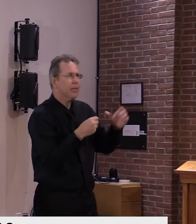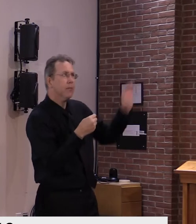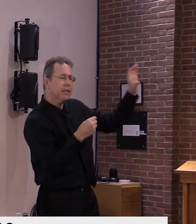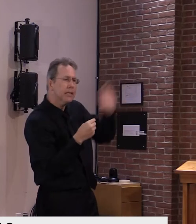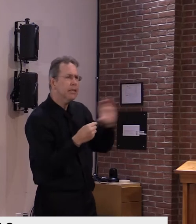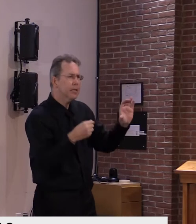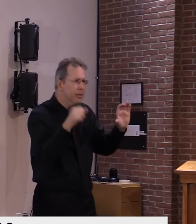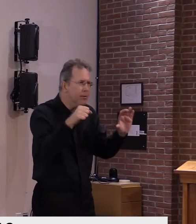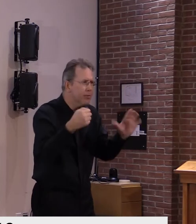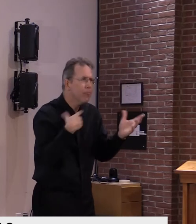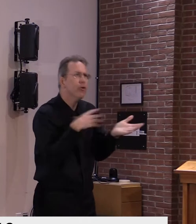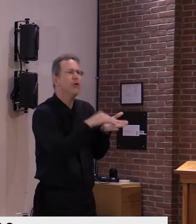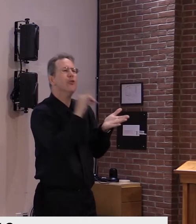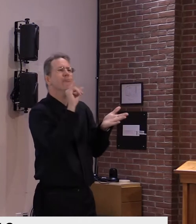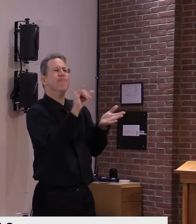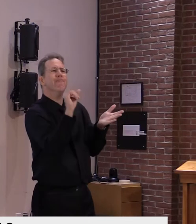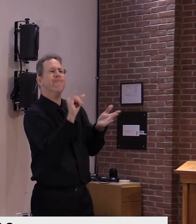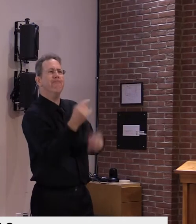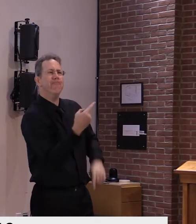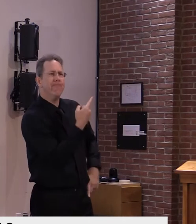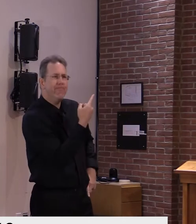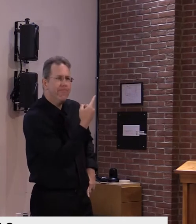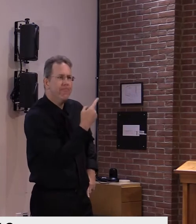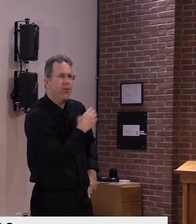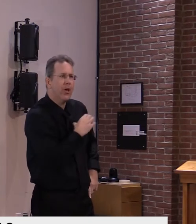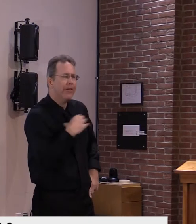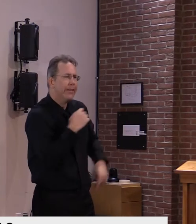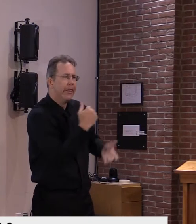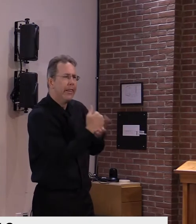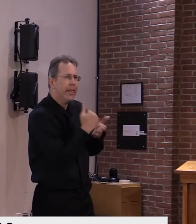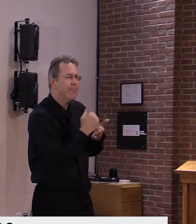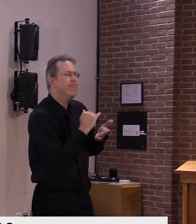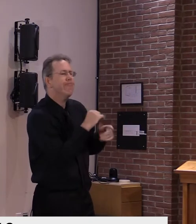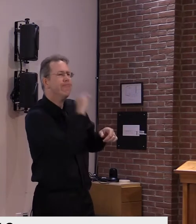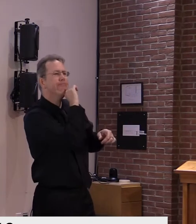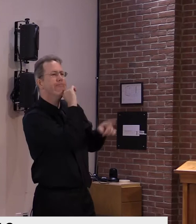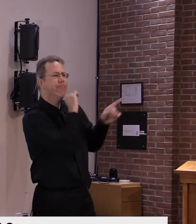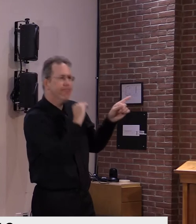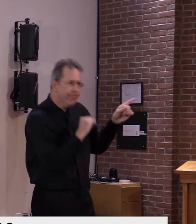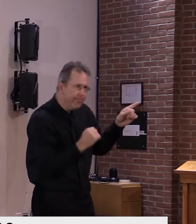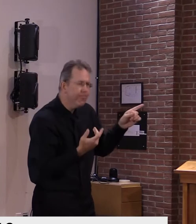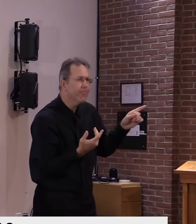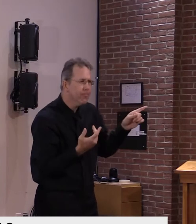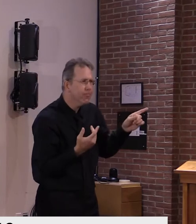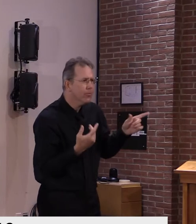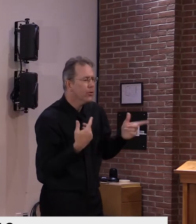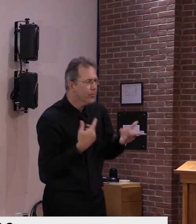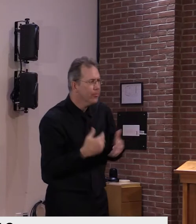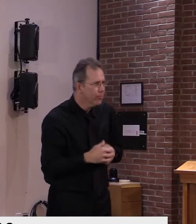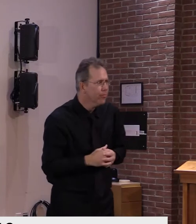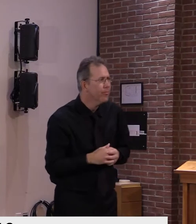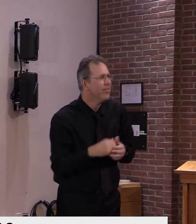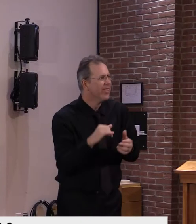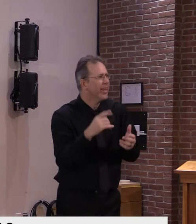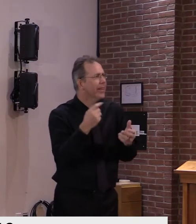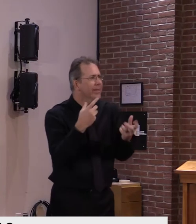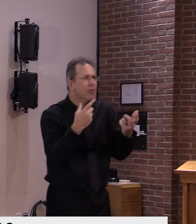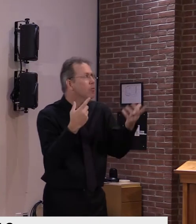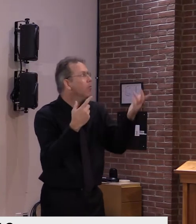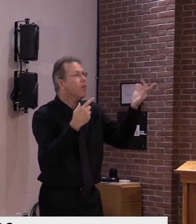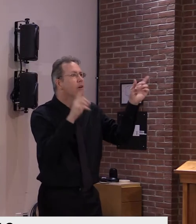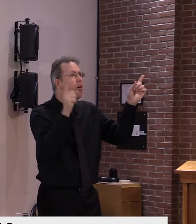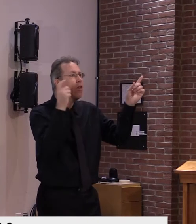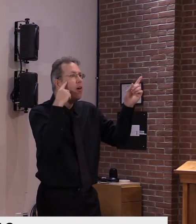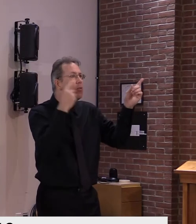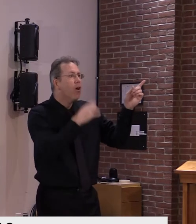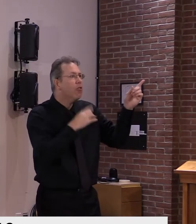been valued. And it's actually been actively taken away over time.